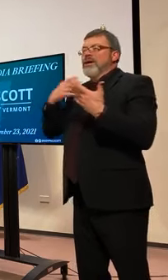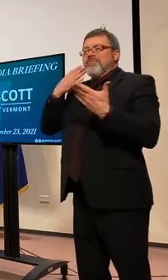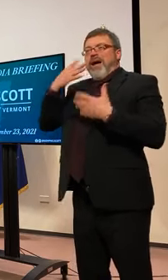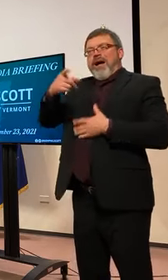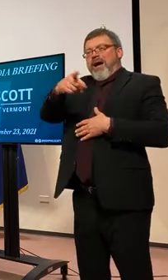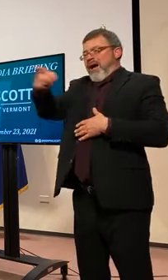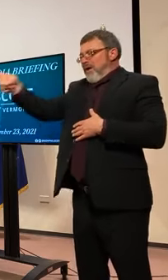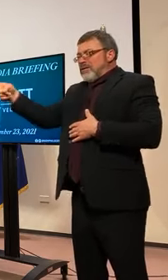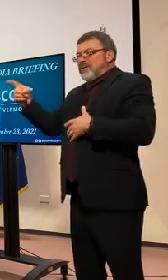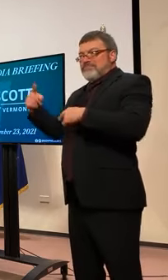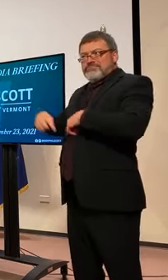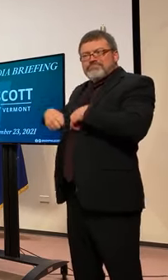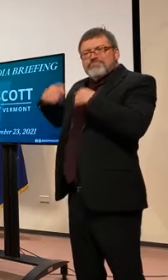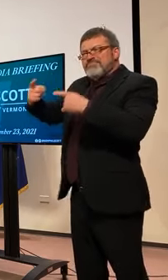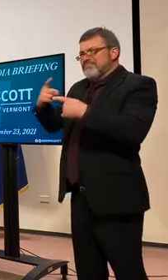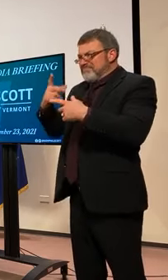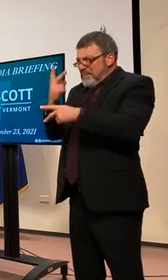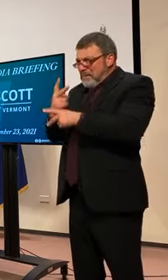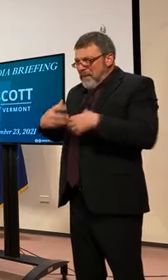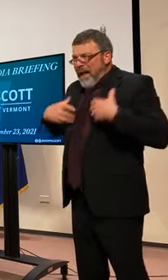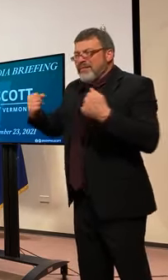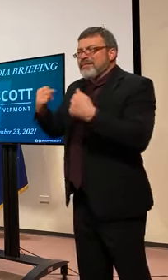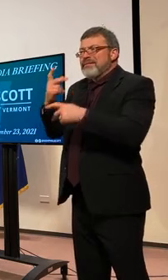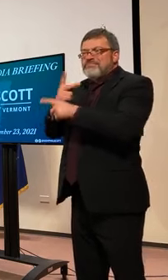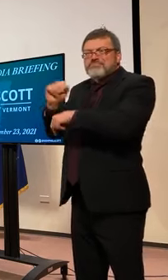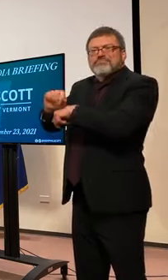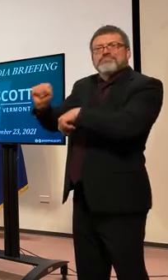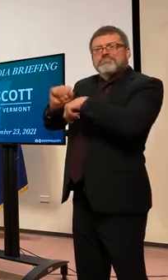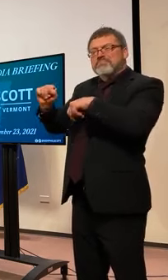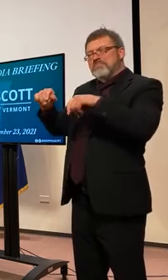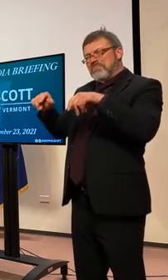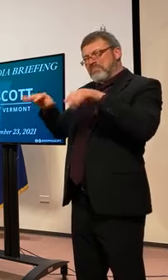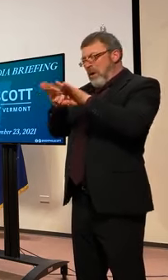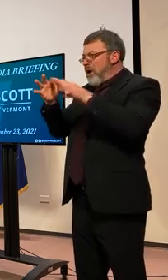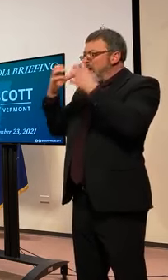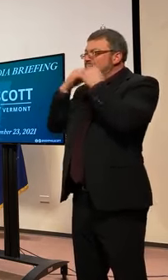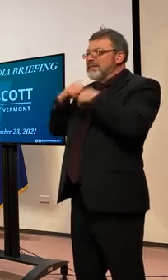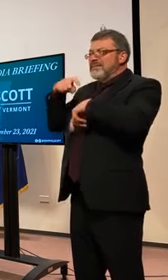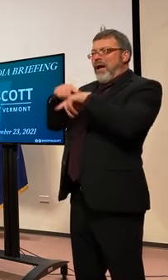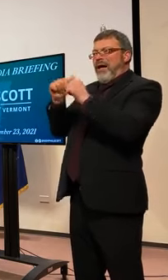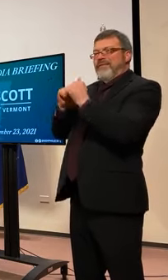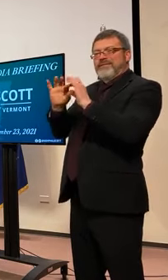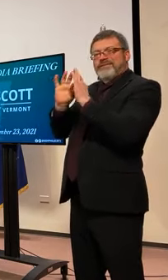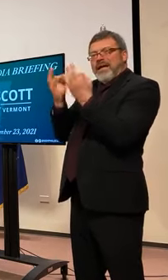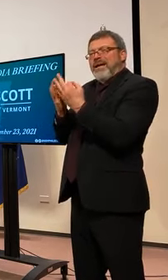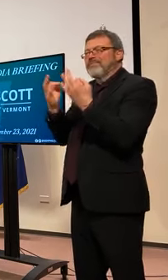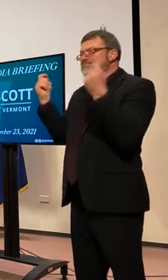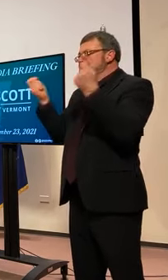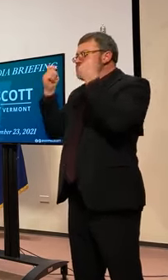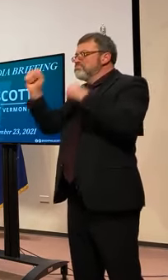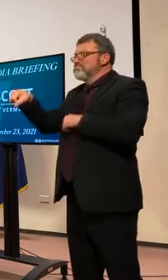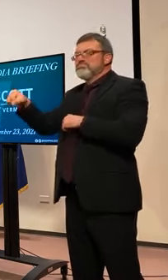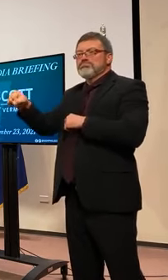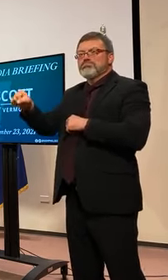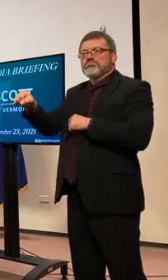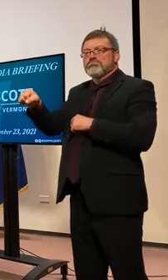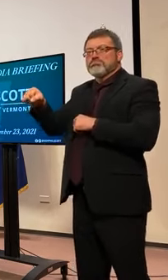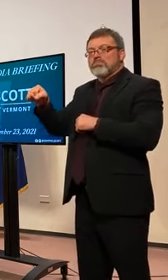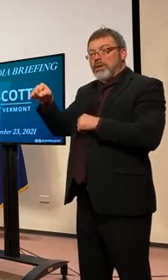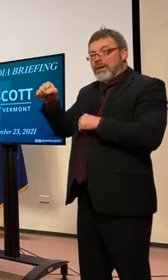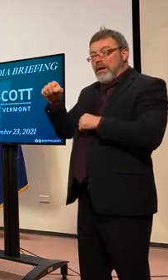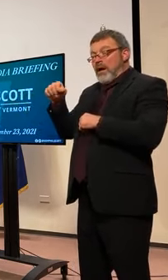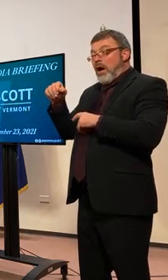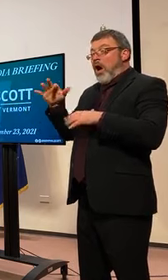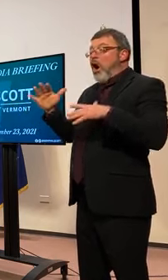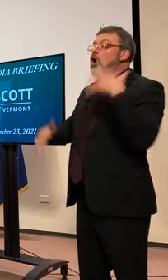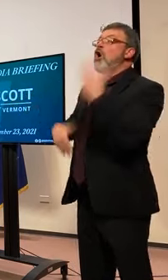holiday. Enjoy your time celebrating with others again this year while taking precautions to protect friends and loved